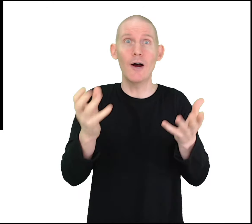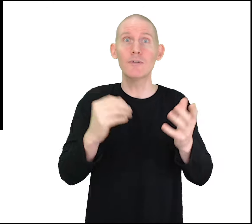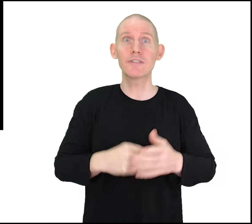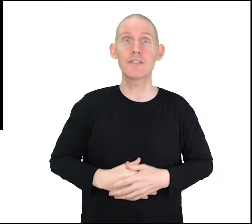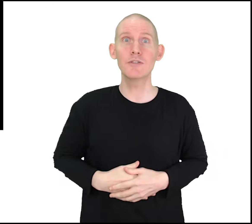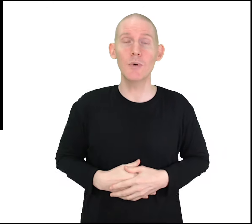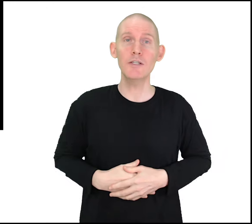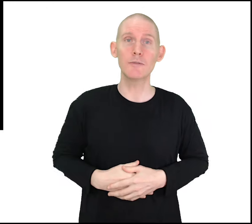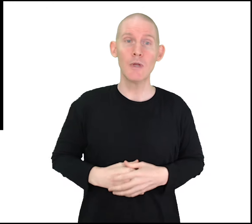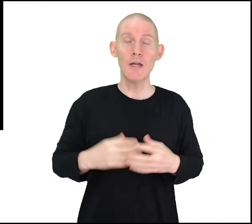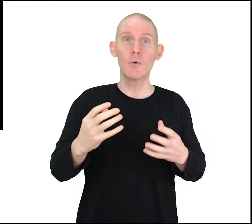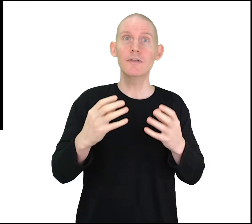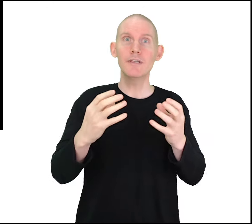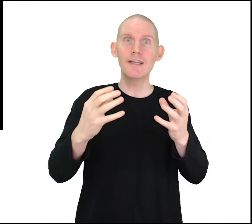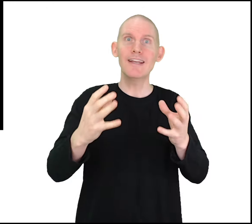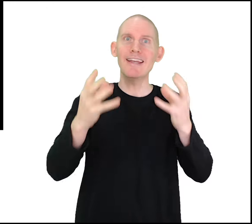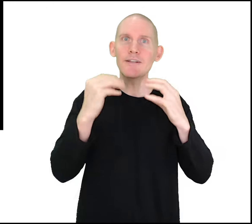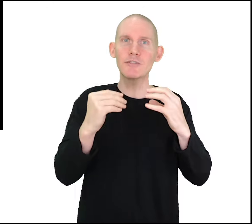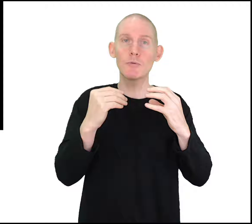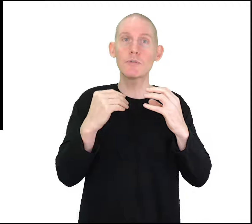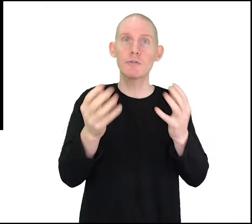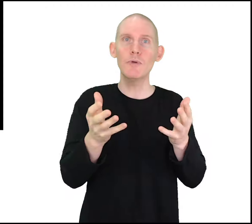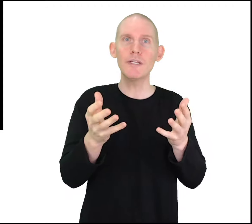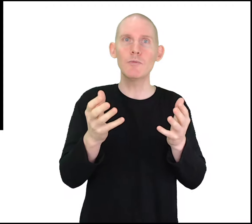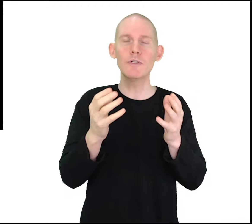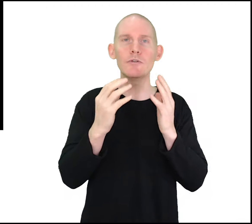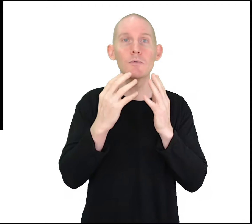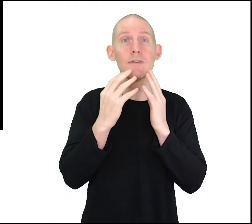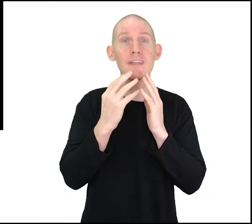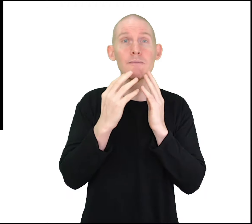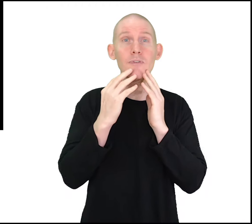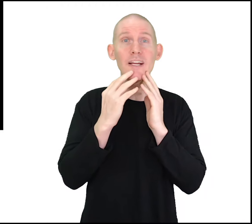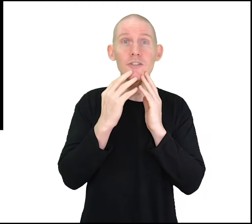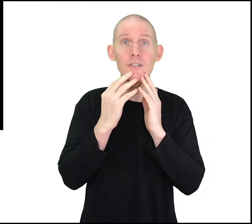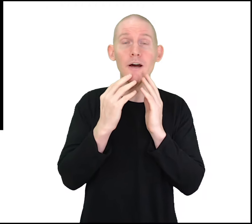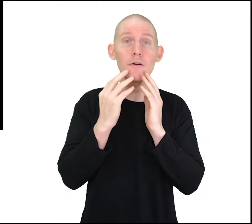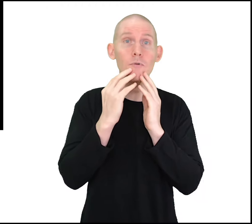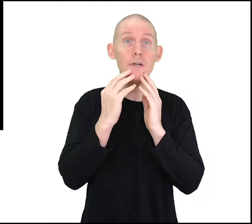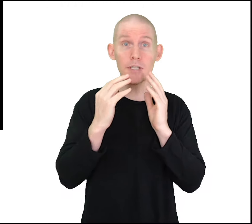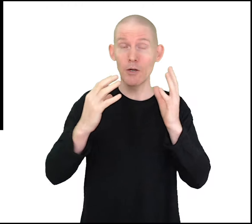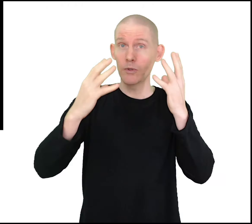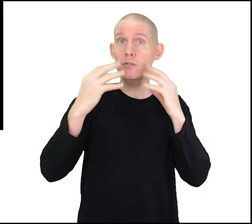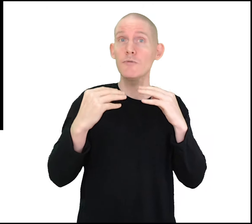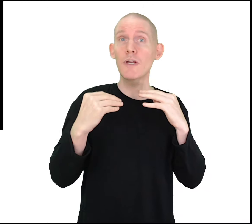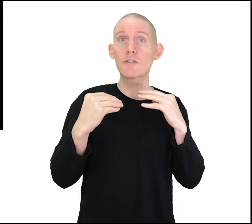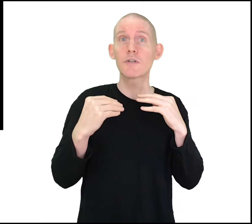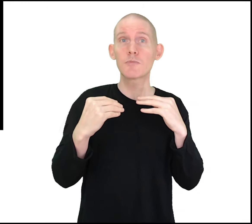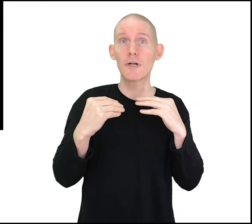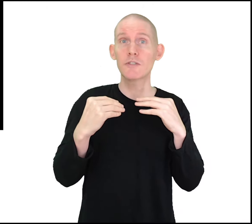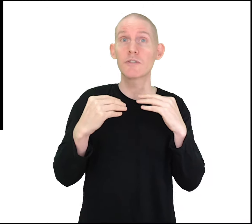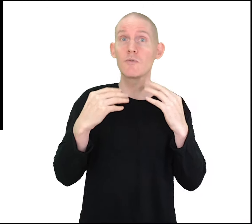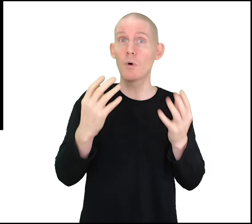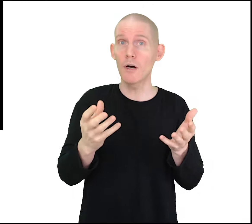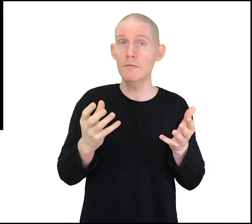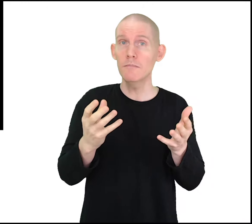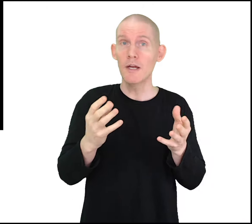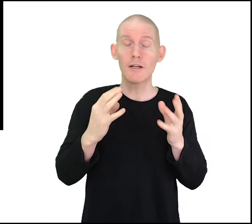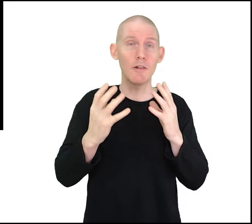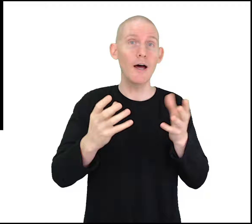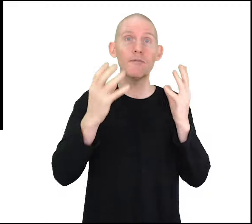is the situation? Well, in English, when we're speaking, we do it with inflection on our voice. We use facial expressions as well. A lot of it's in